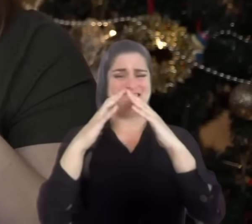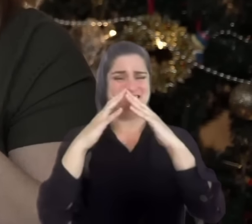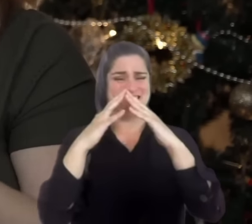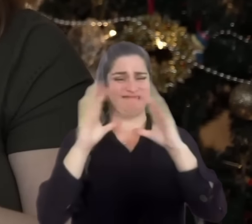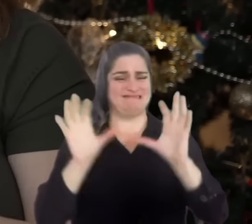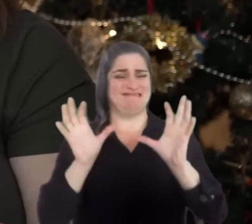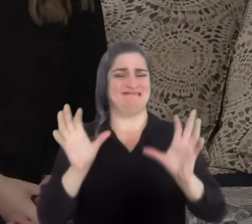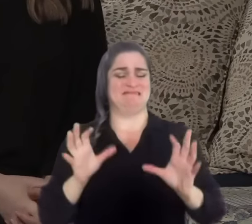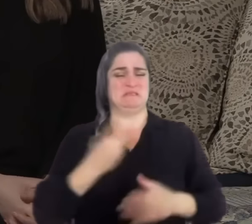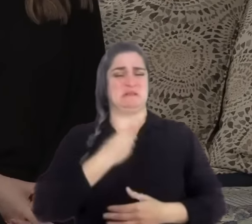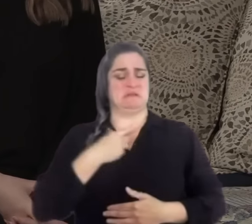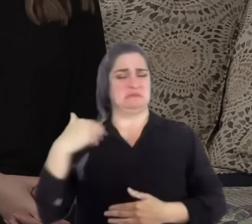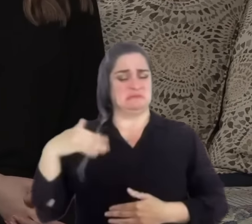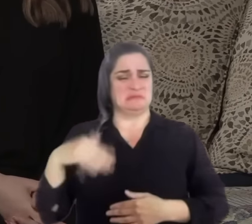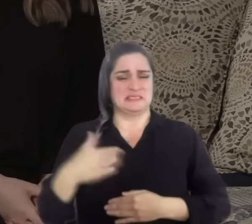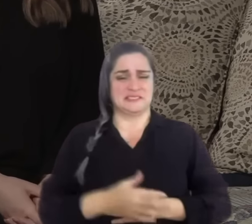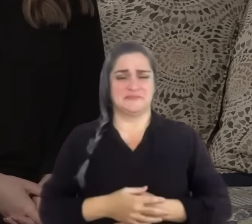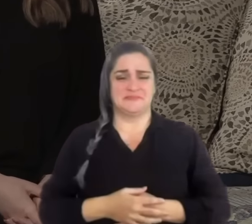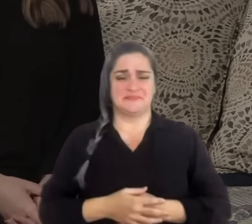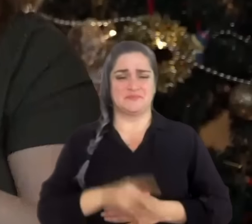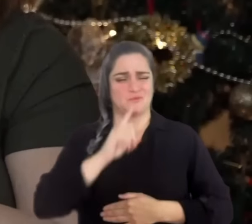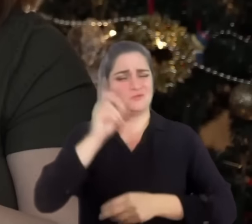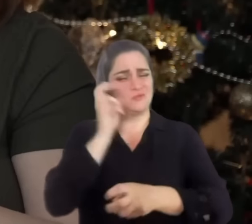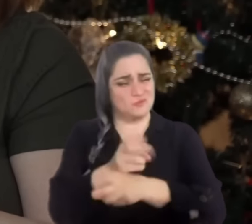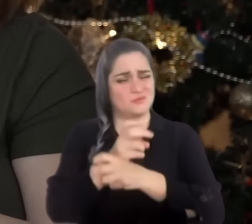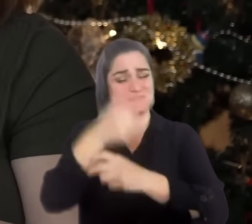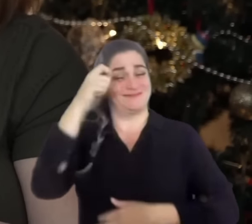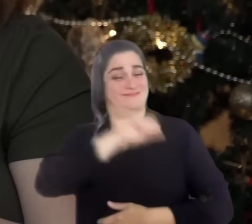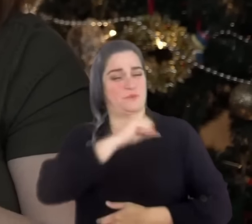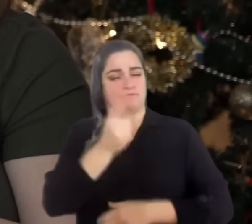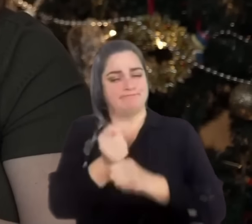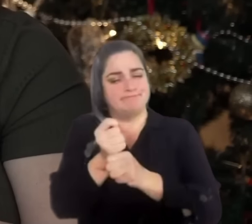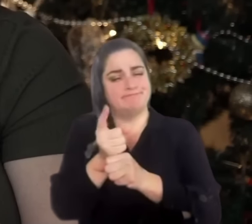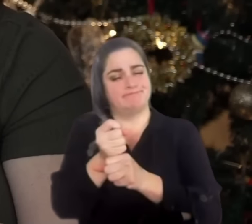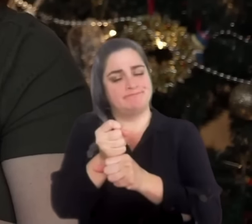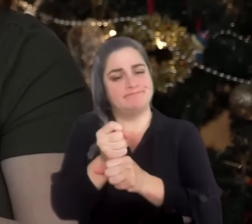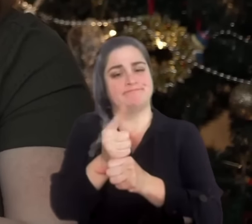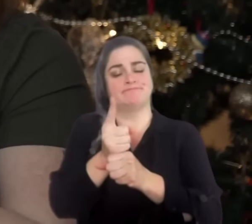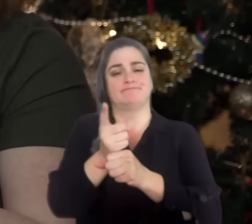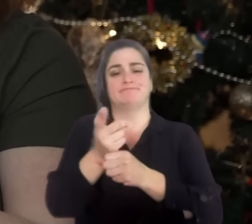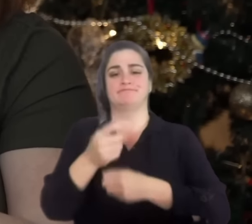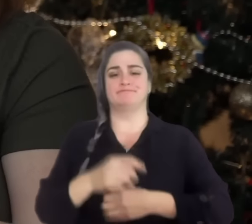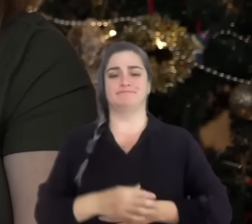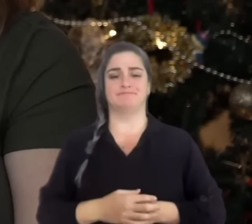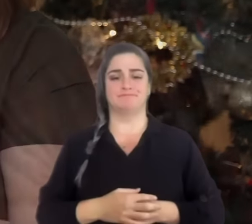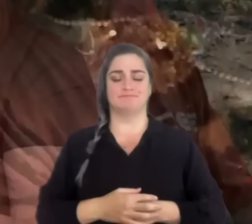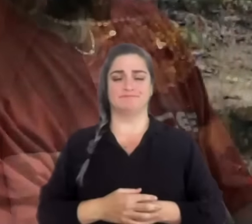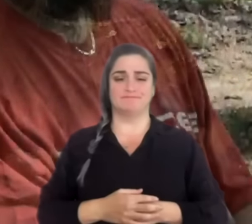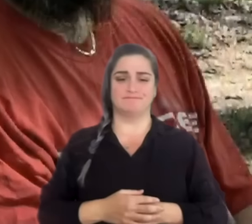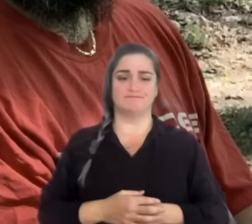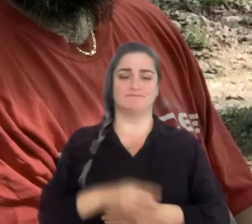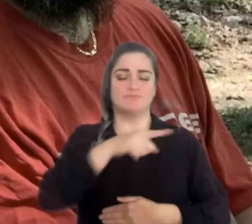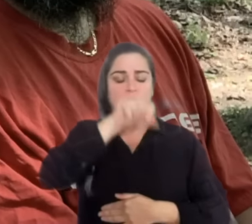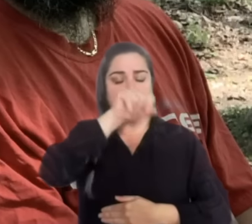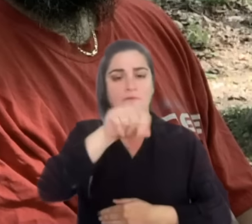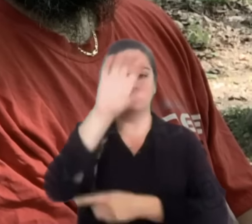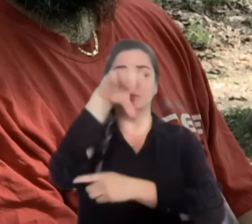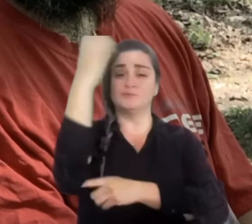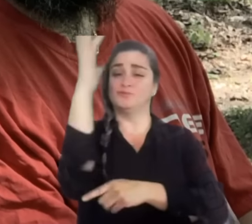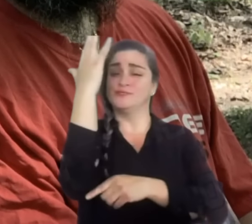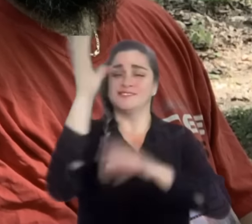want to have anything to do with it. MEGAN I did it alone, very hard, because Steve was always there every year. He